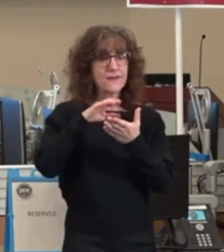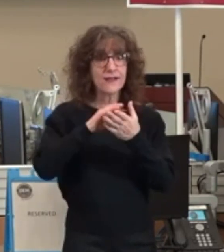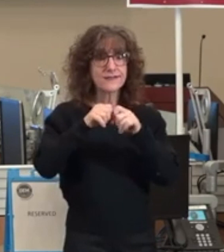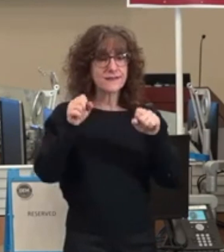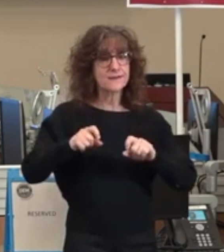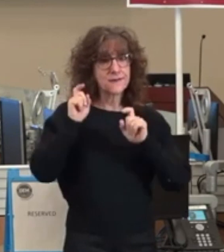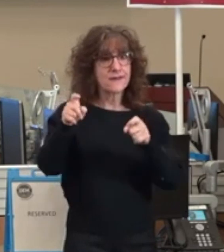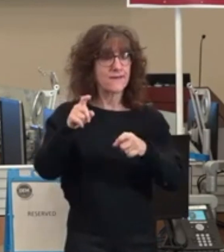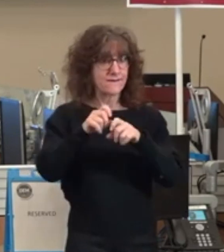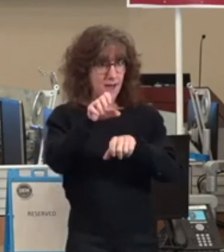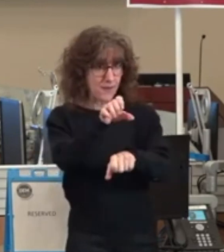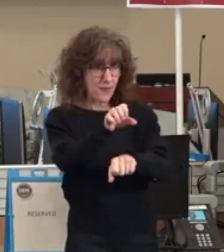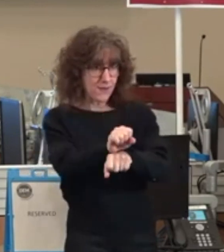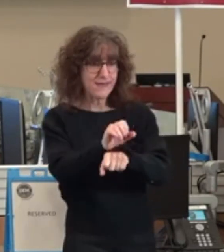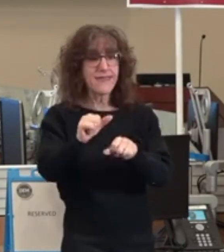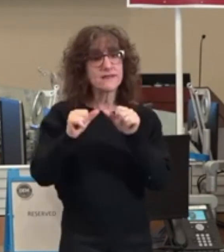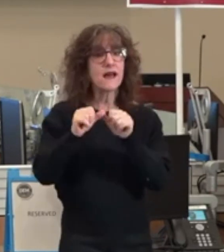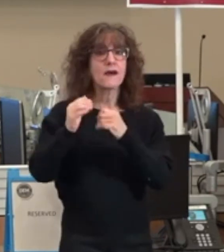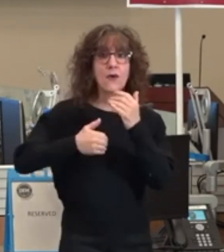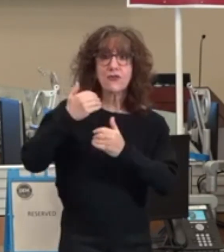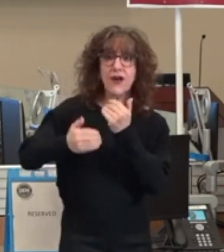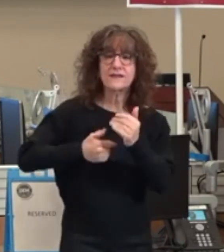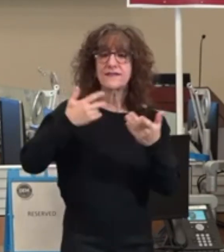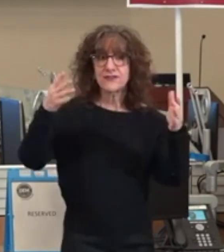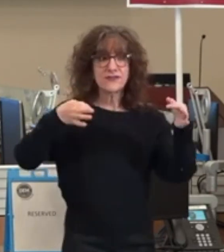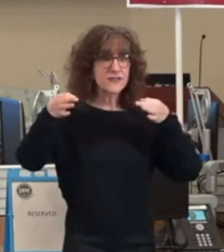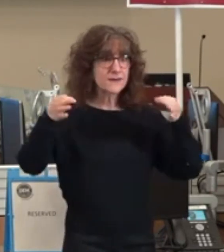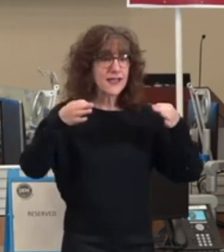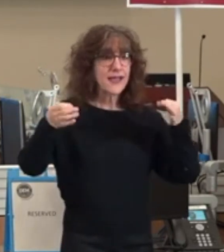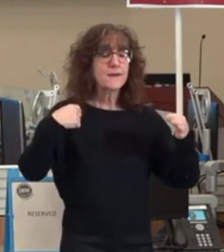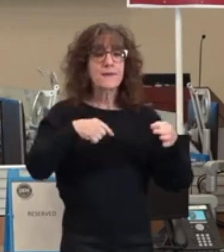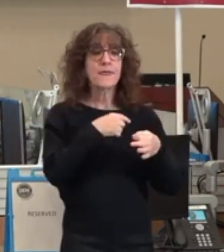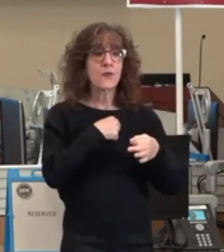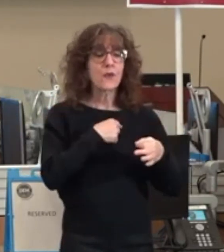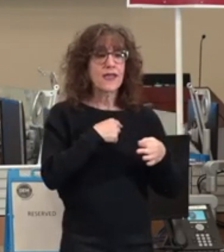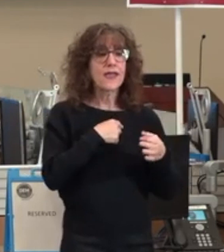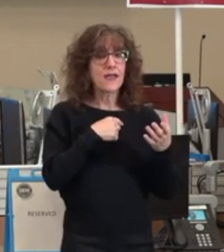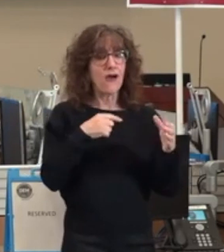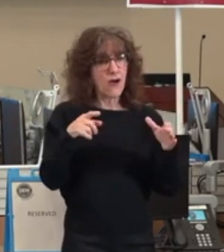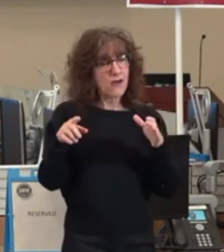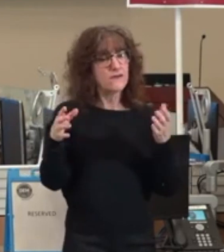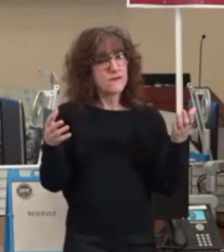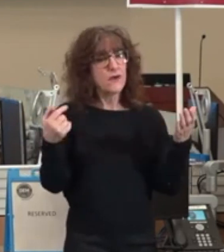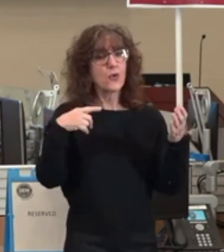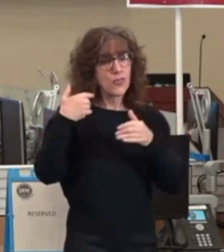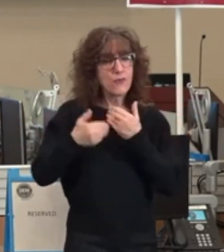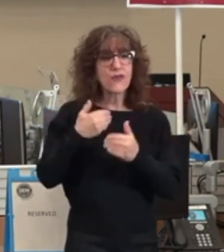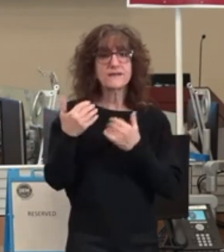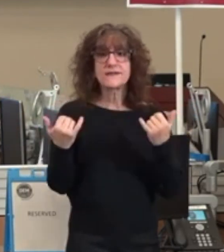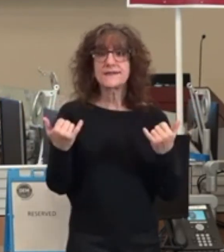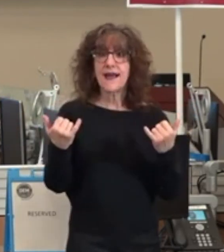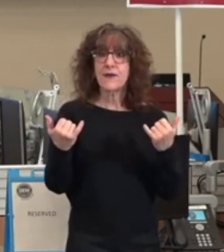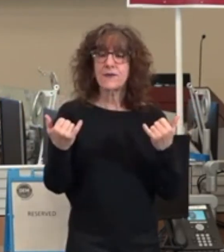issue appointments. And that is an ongoing process. As I explained to you, we have undertaken that process. So we're in the process